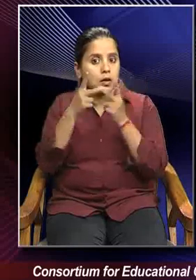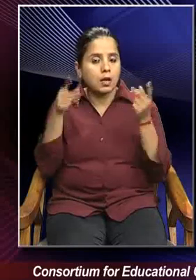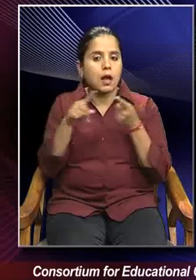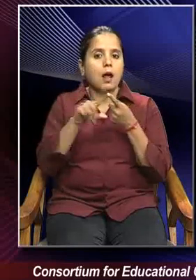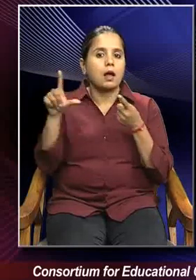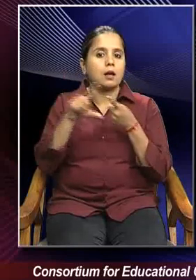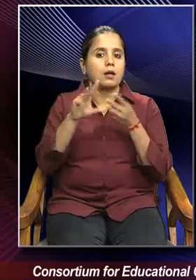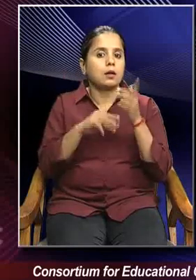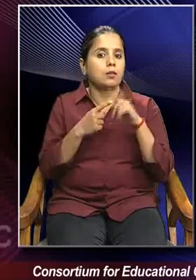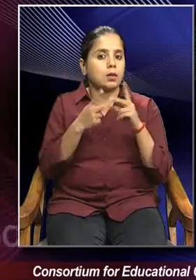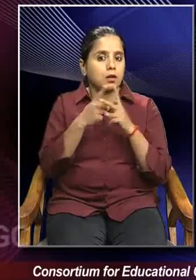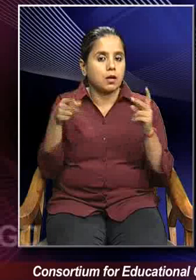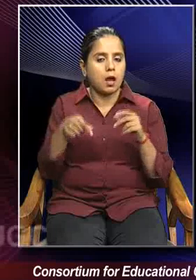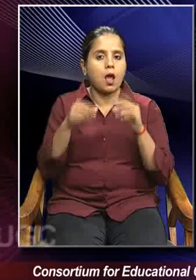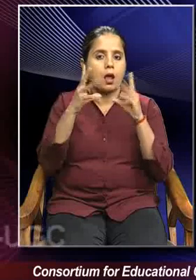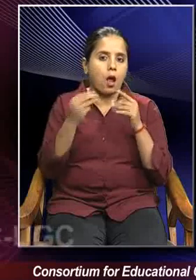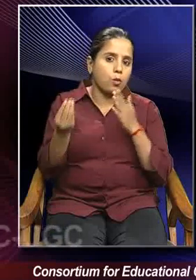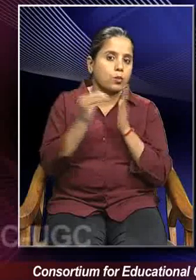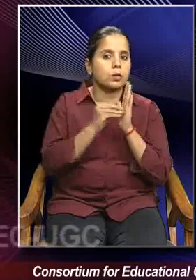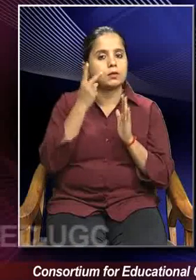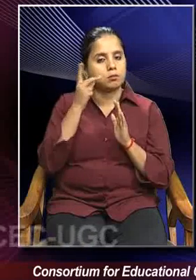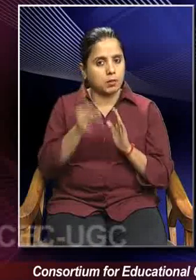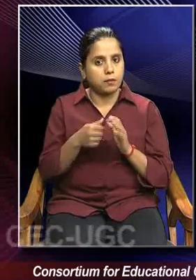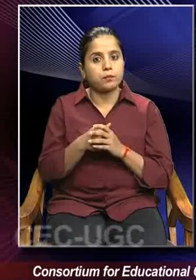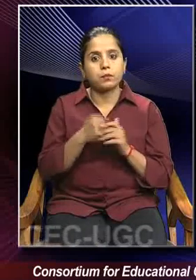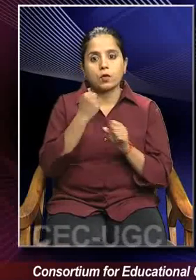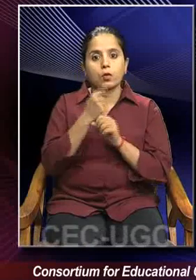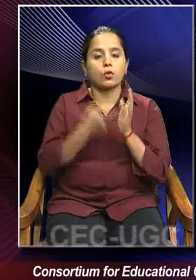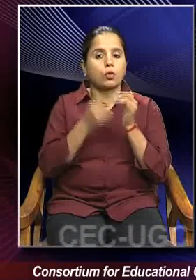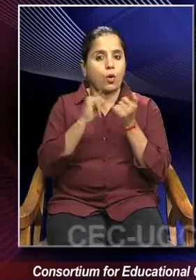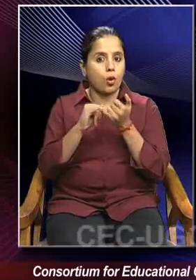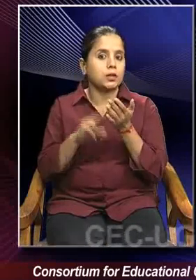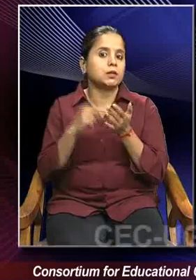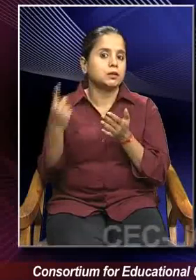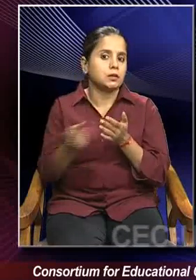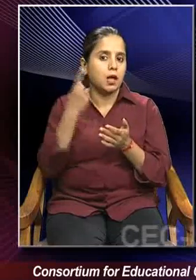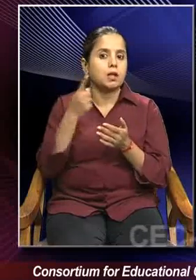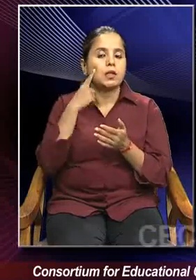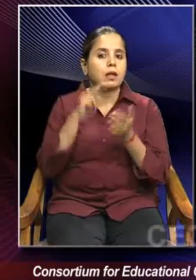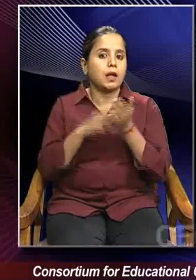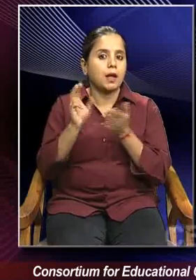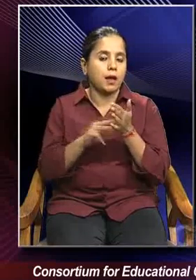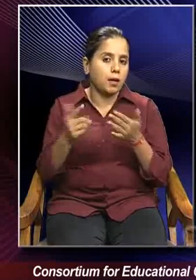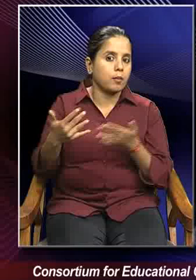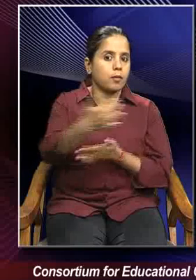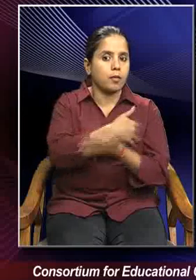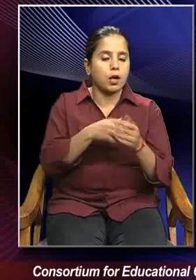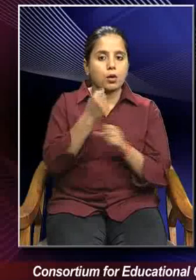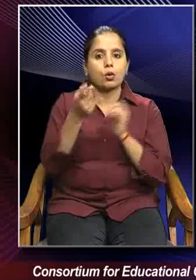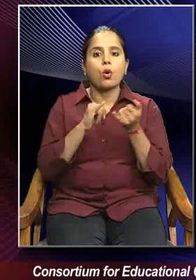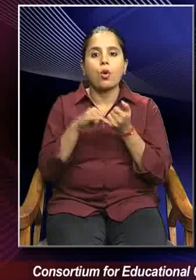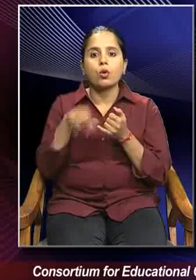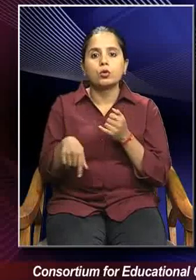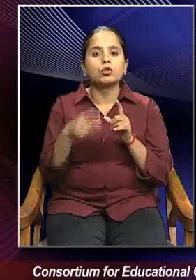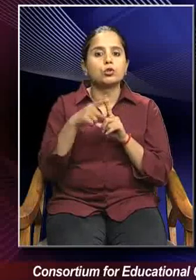elements into account. Gross national income and gross domestic